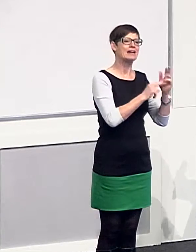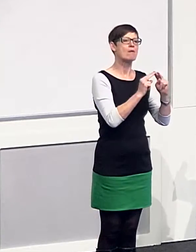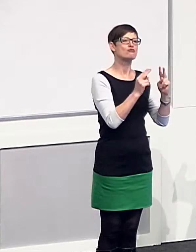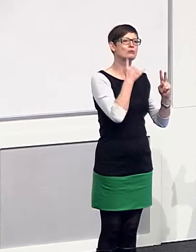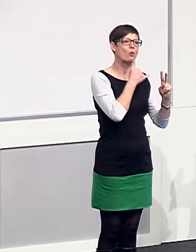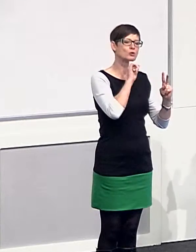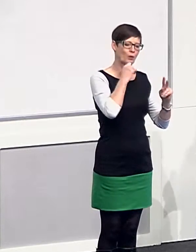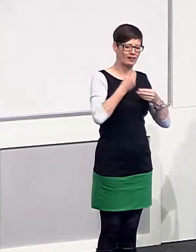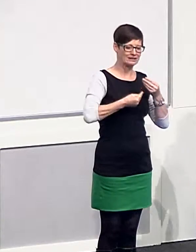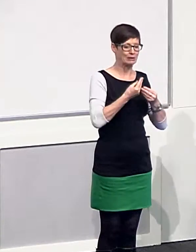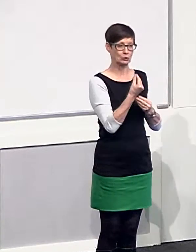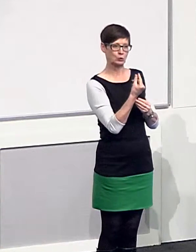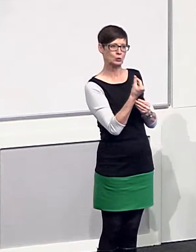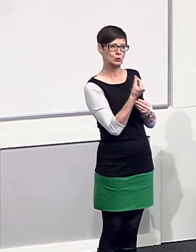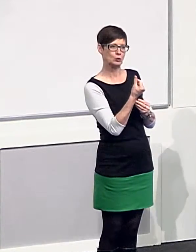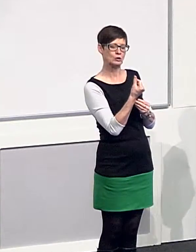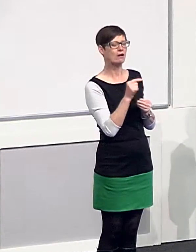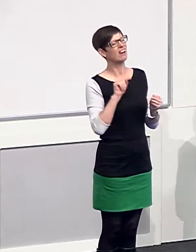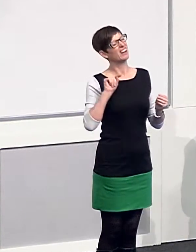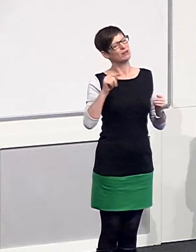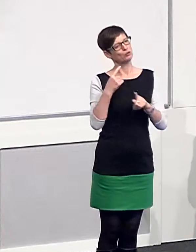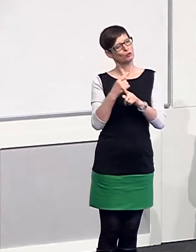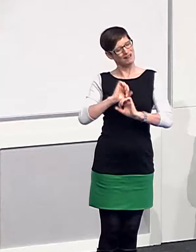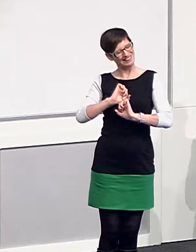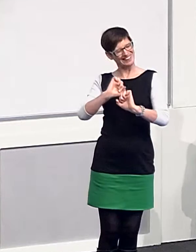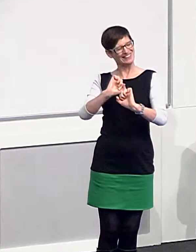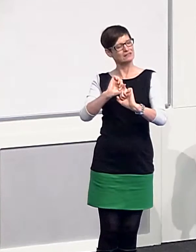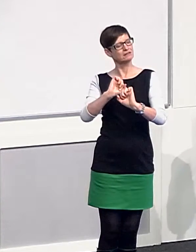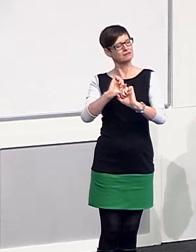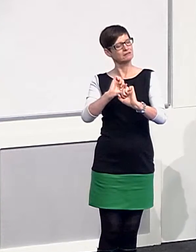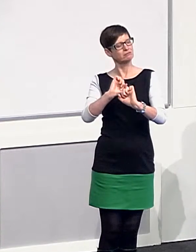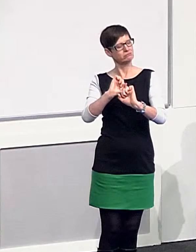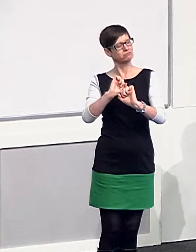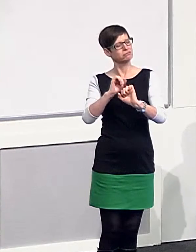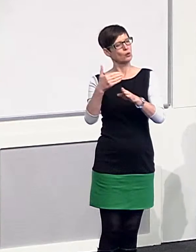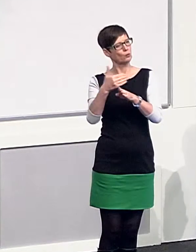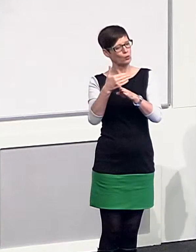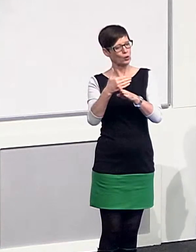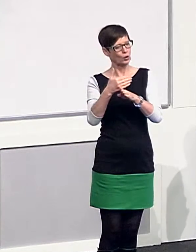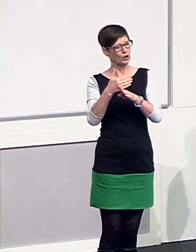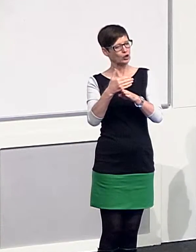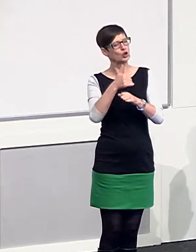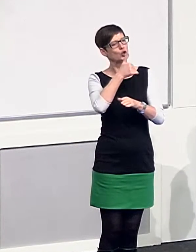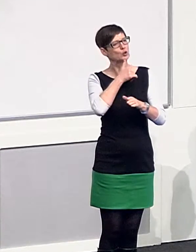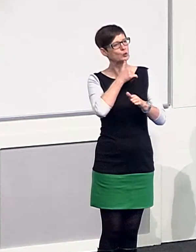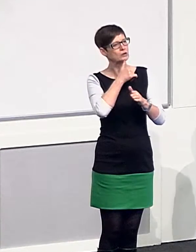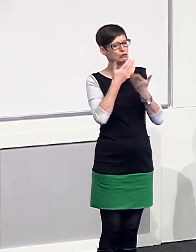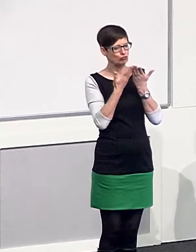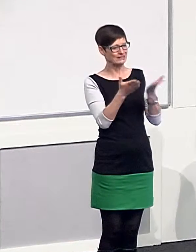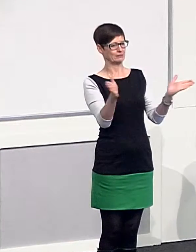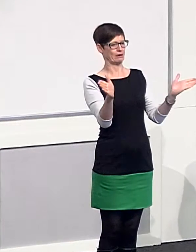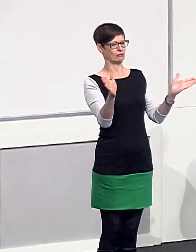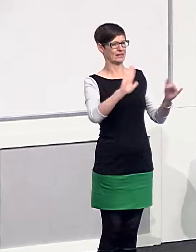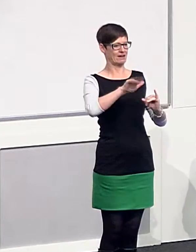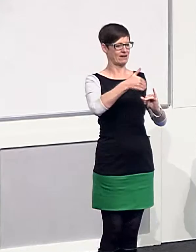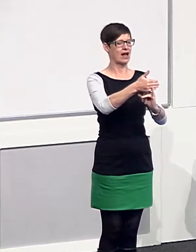shortly about the work that he has led using transparency of outcomes to